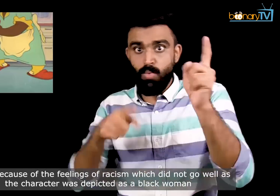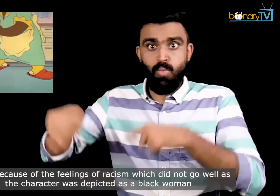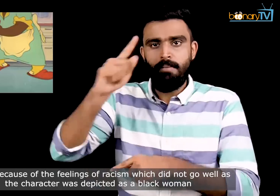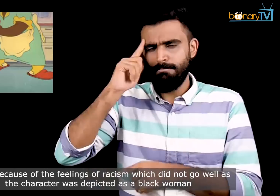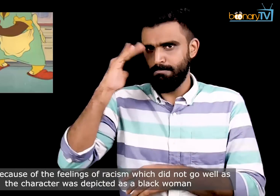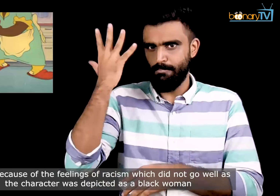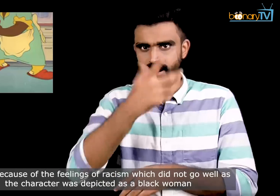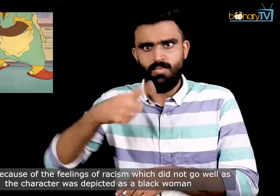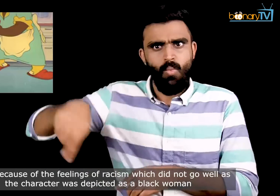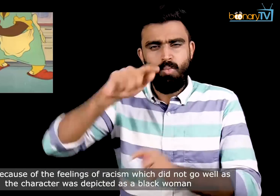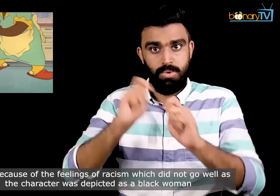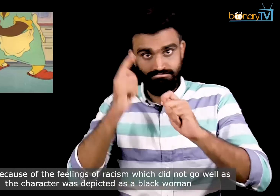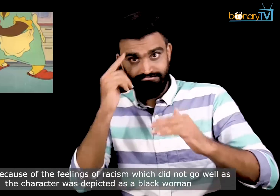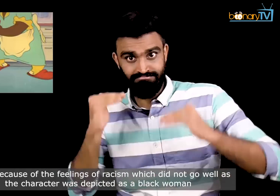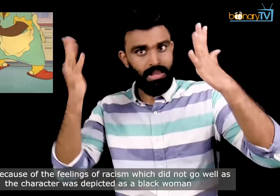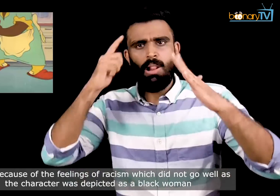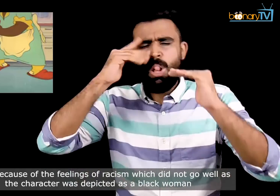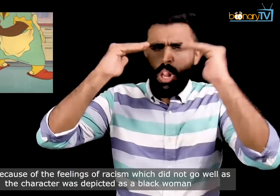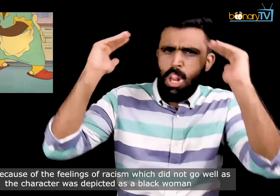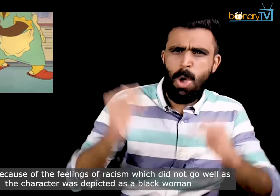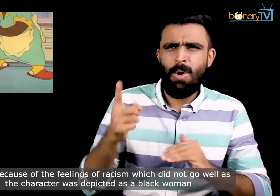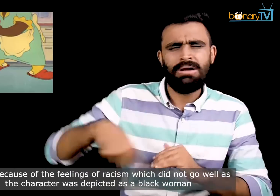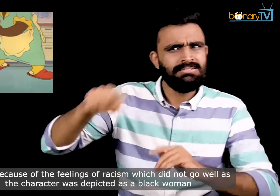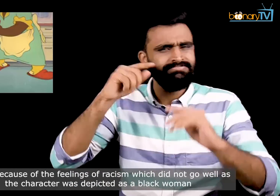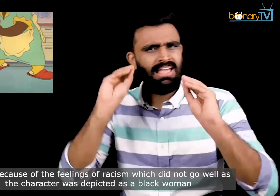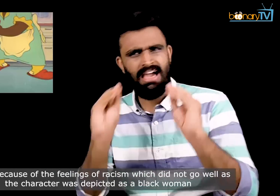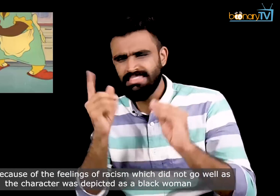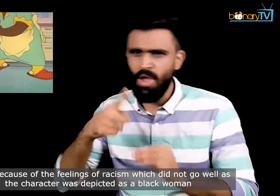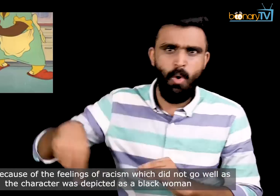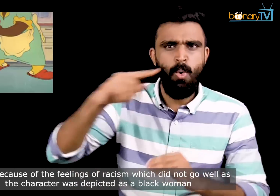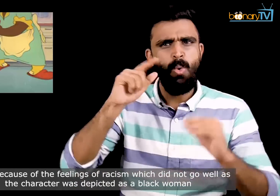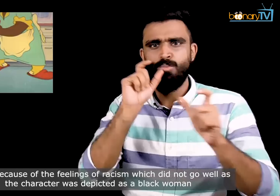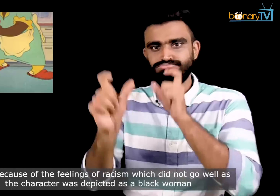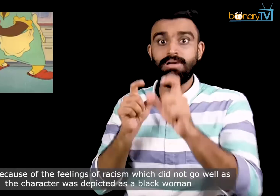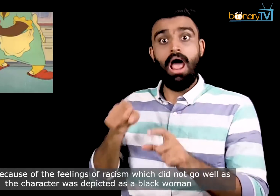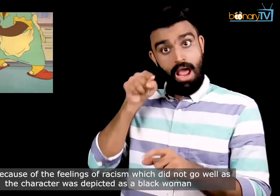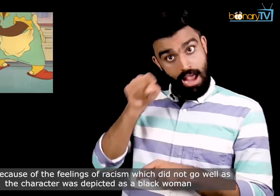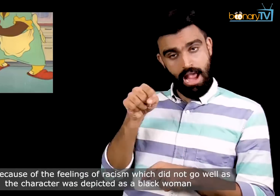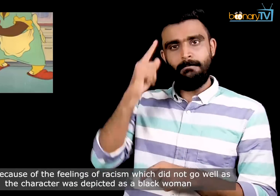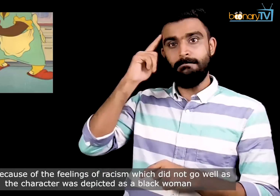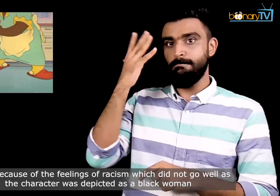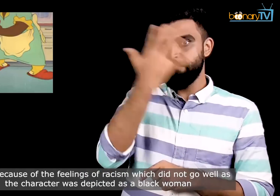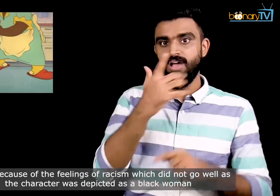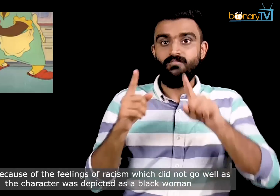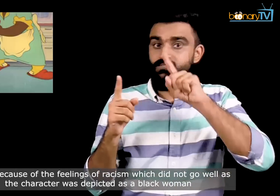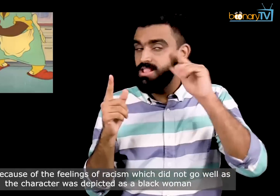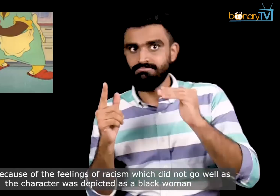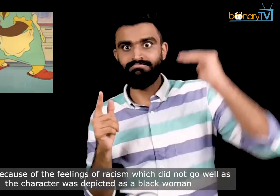of racism, which did not go well, as the character was depicted as a black woman